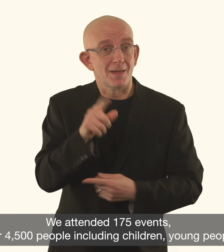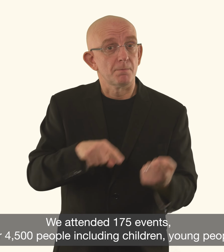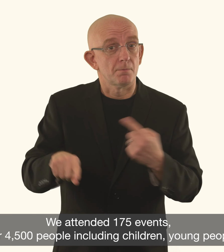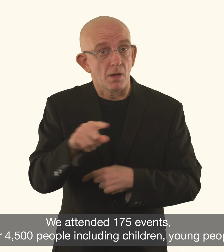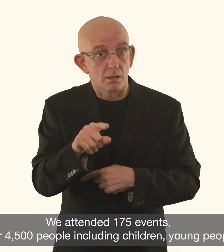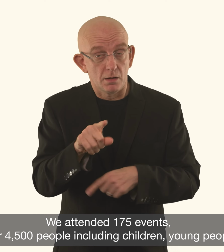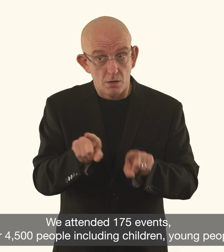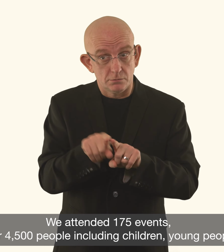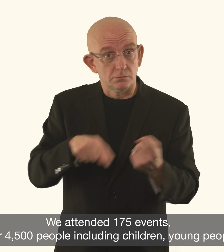families.